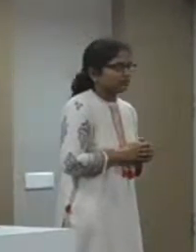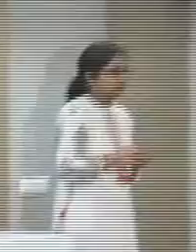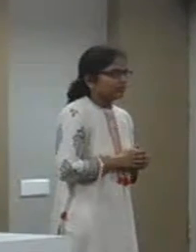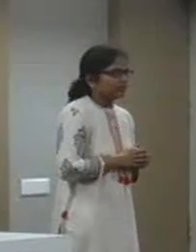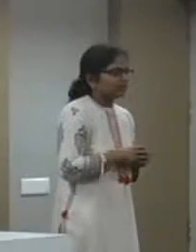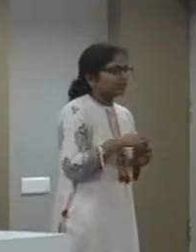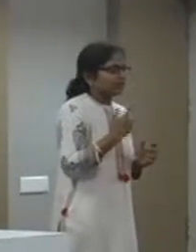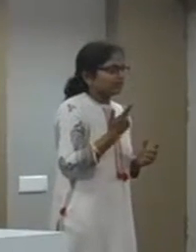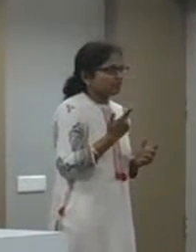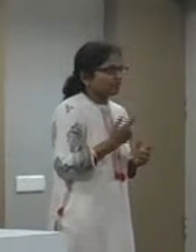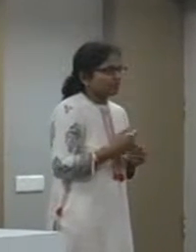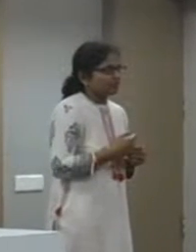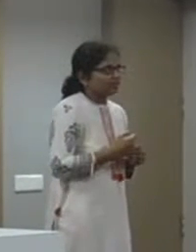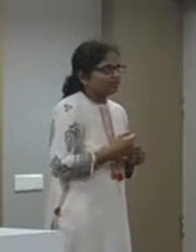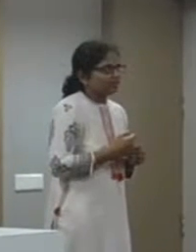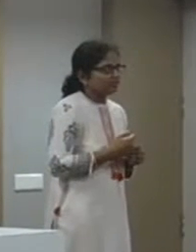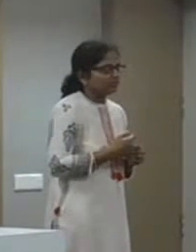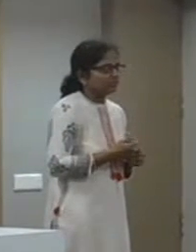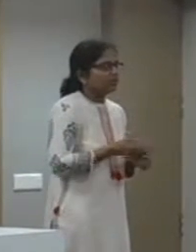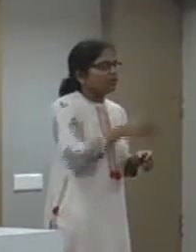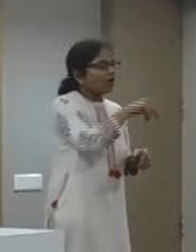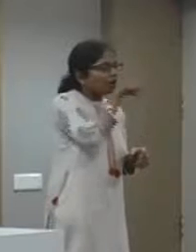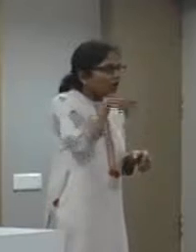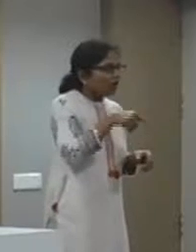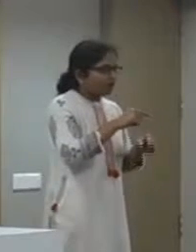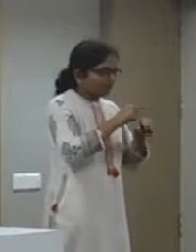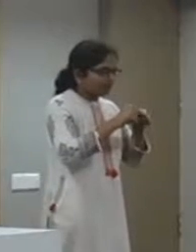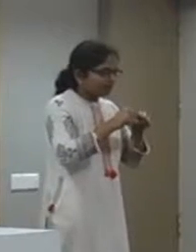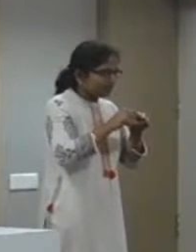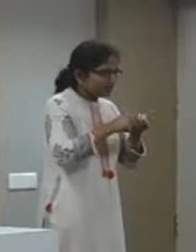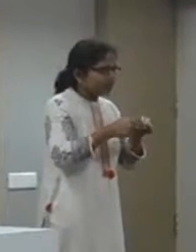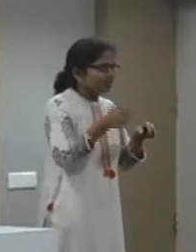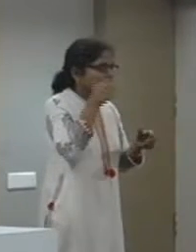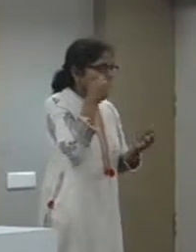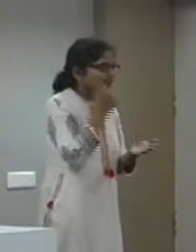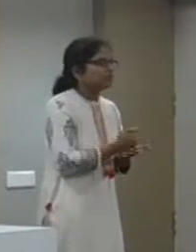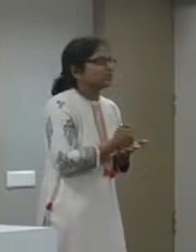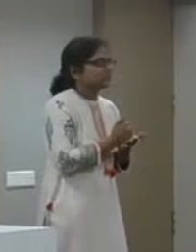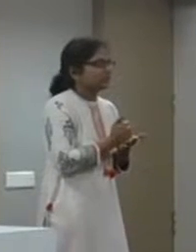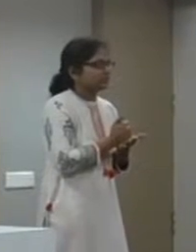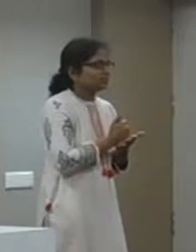should be able to participate in the election process.